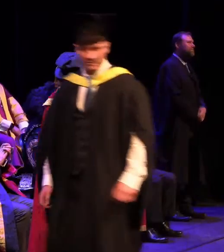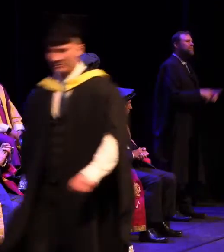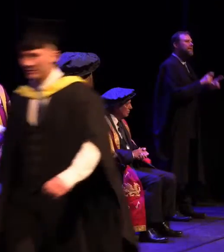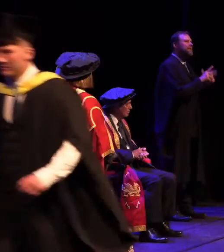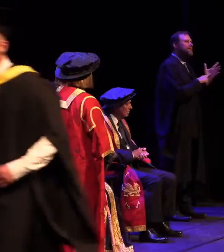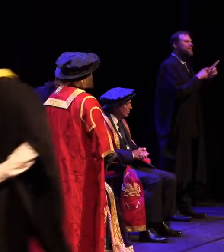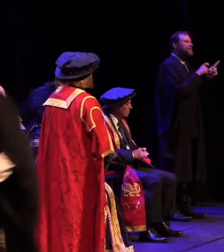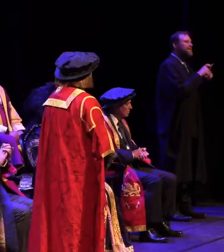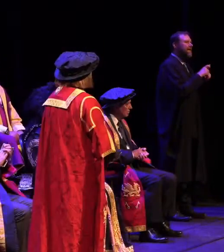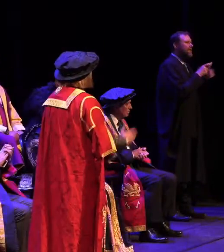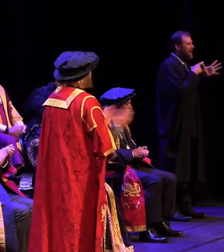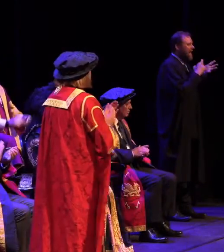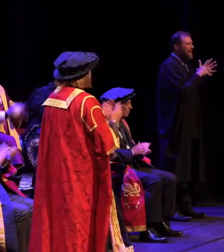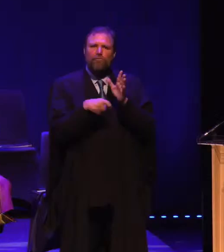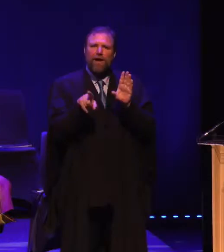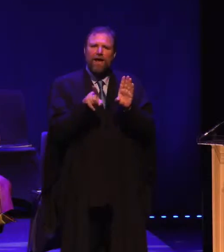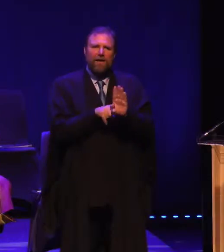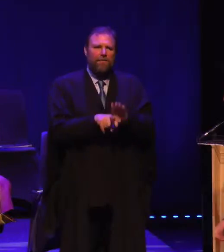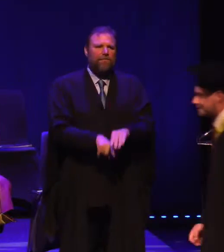David Asprey.